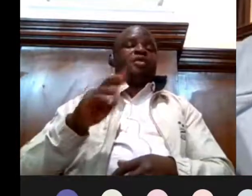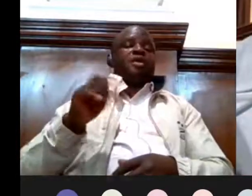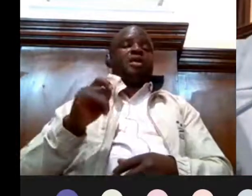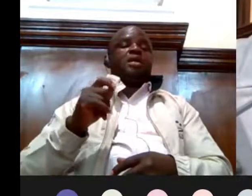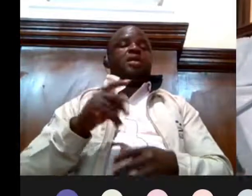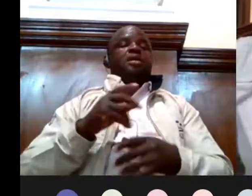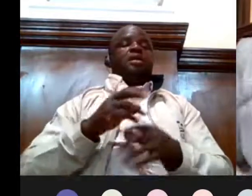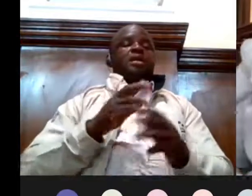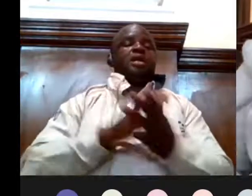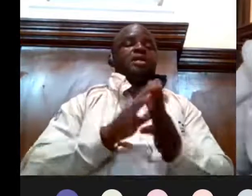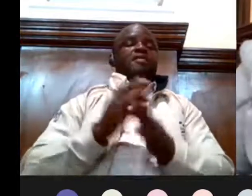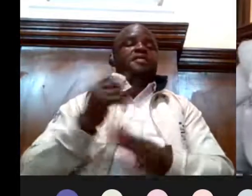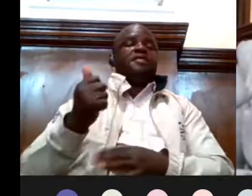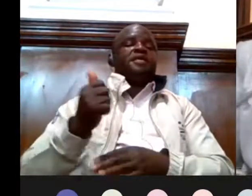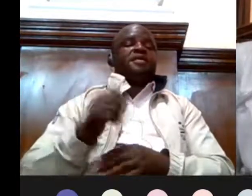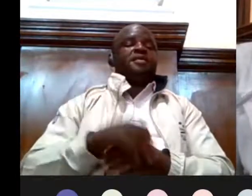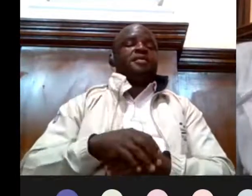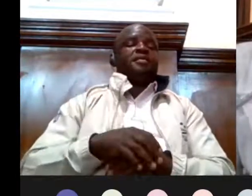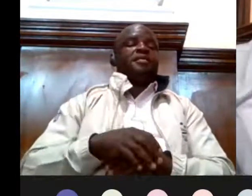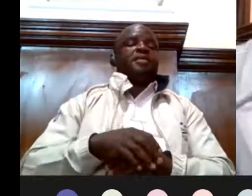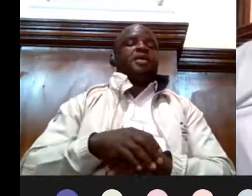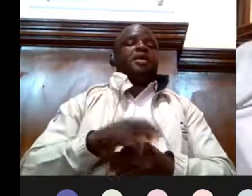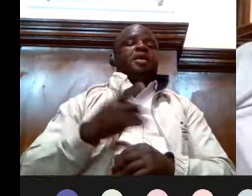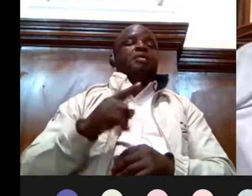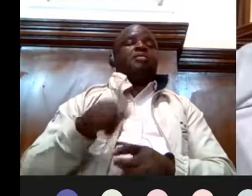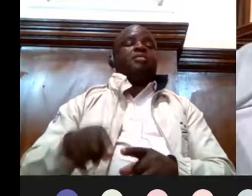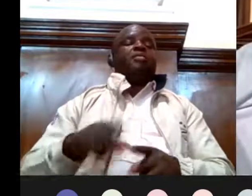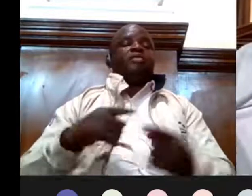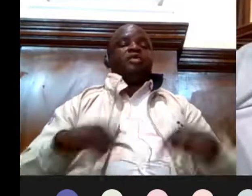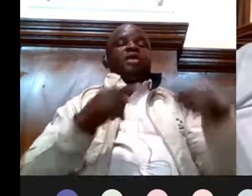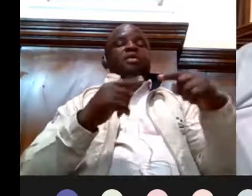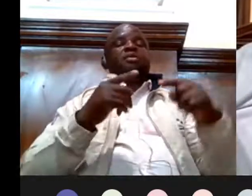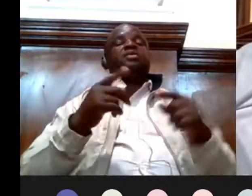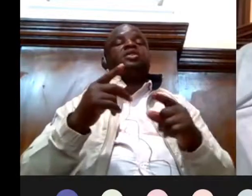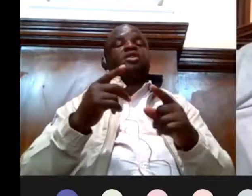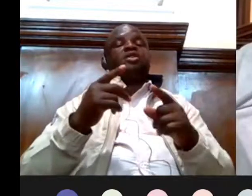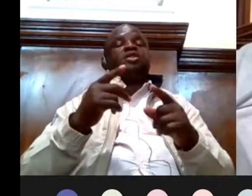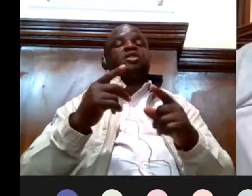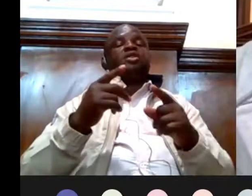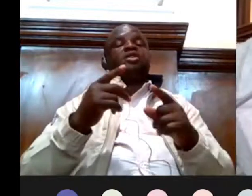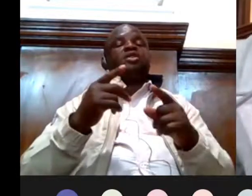against extension of past law to women.